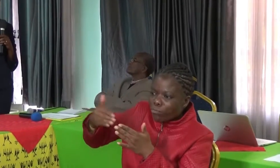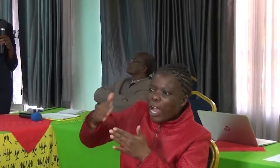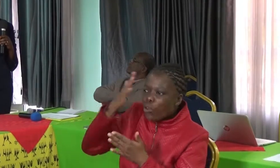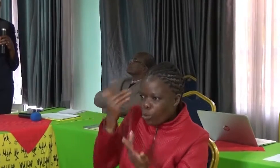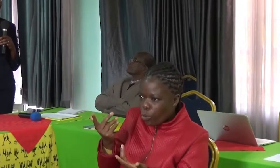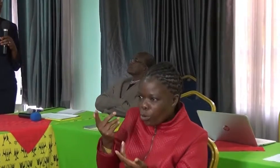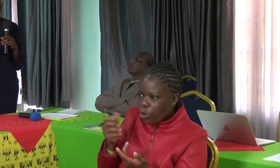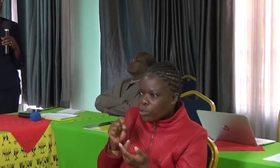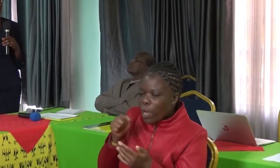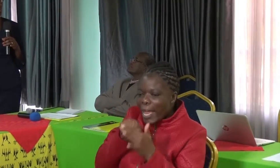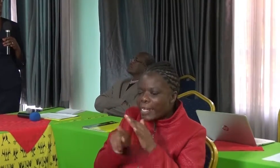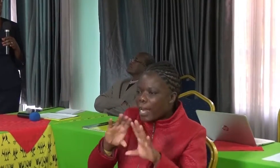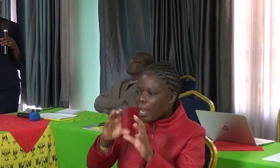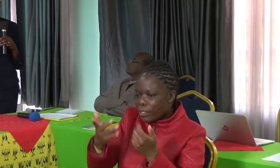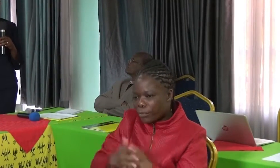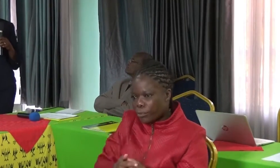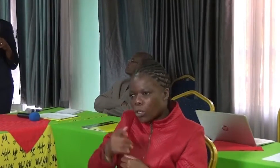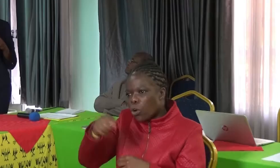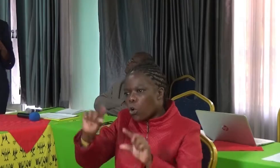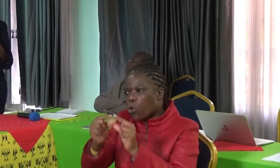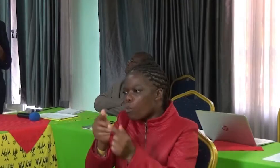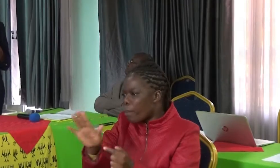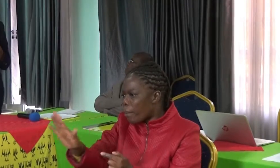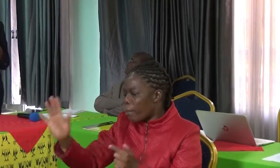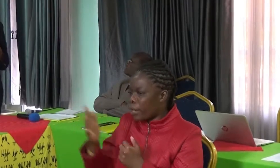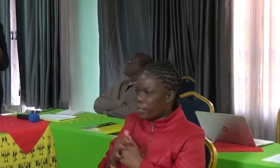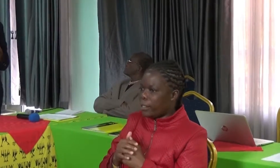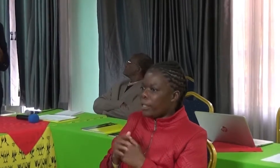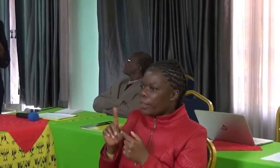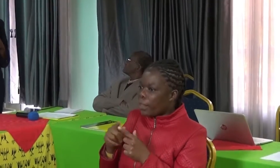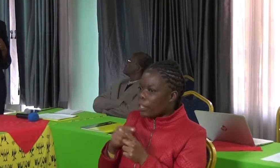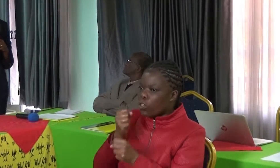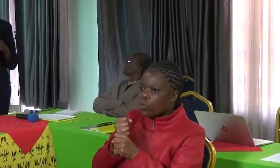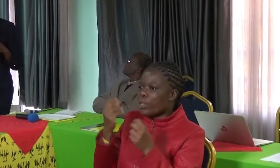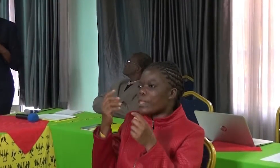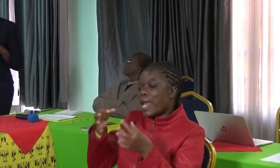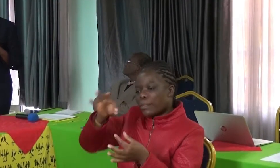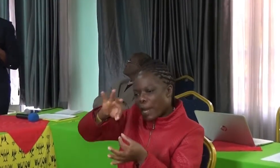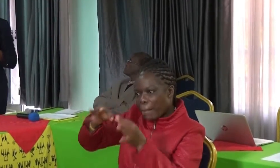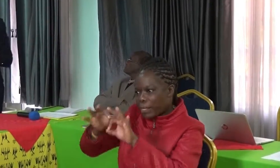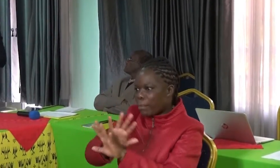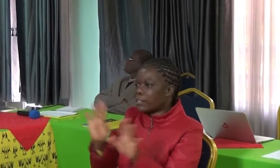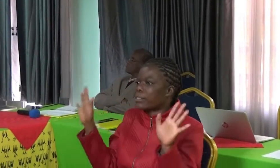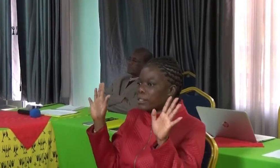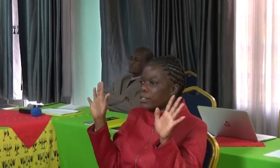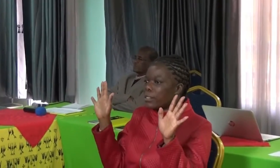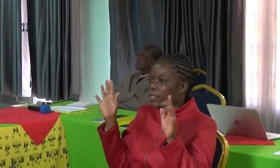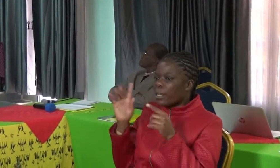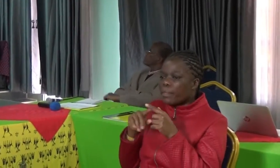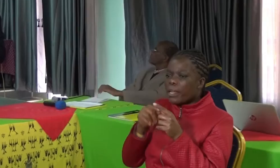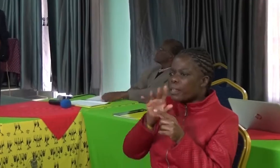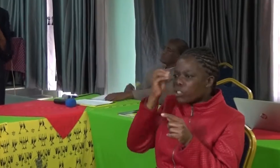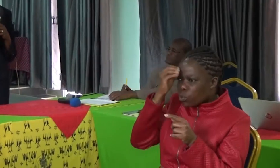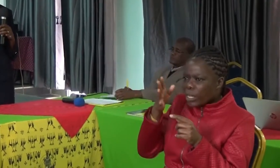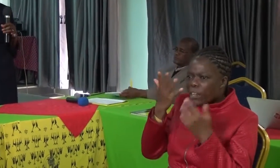apparatus. And then I say, you go in your groups and do the experiment. Then they finish, then